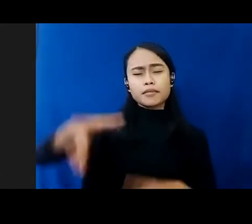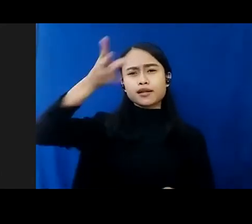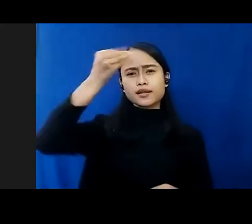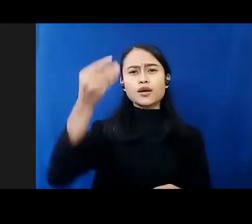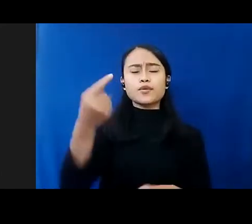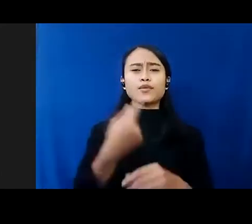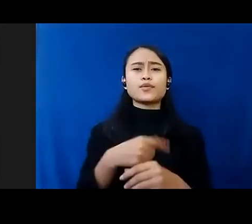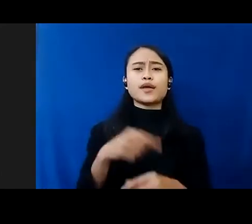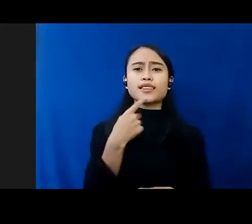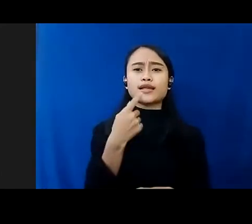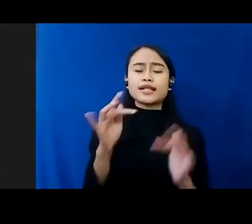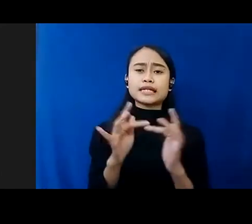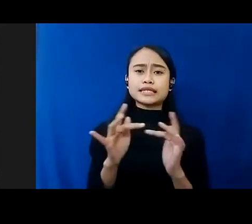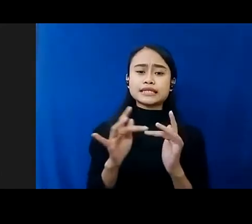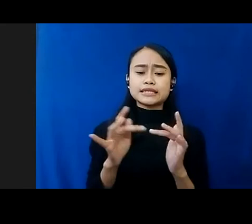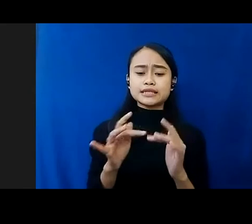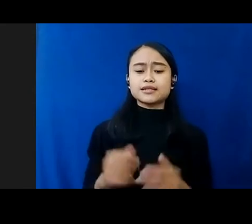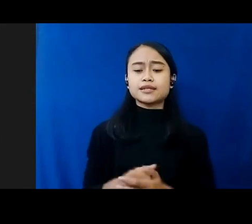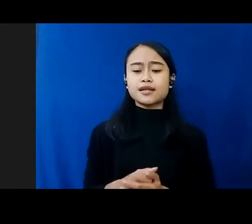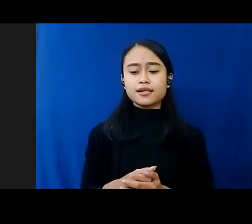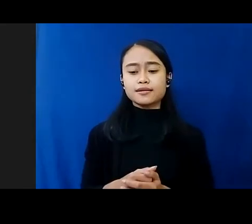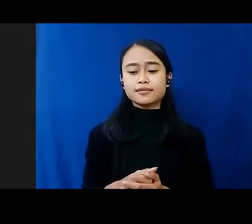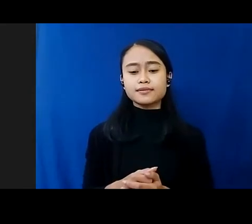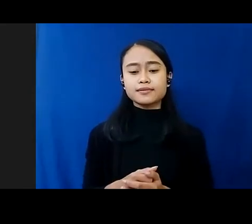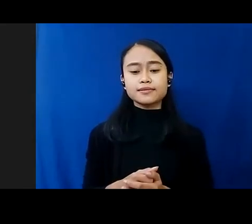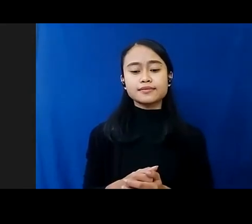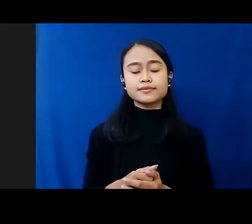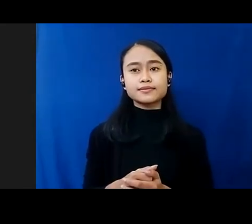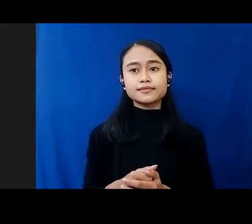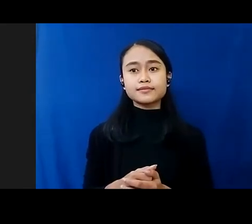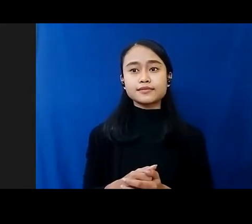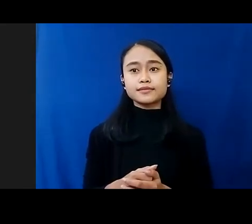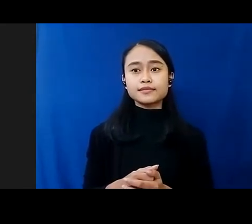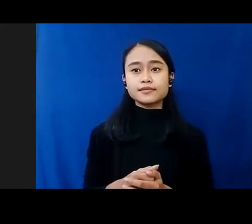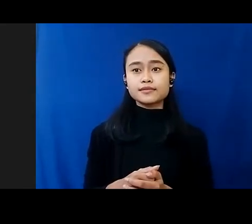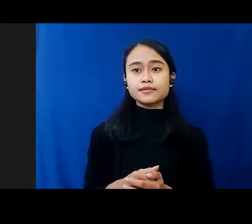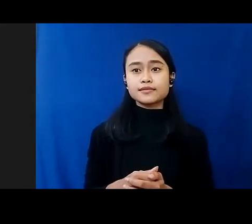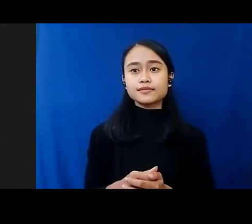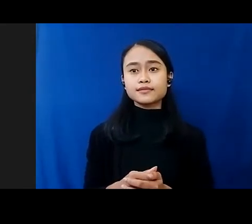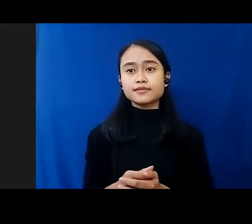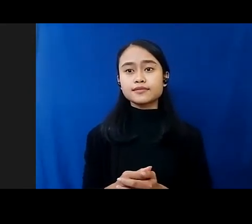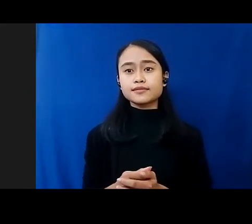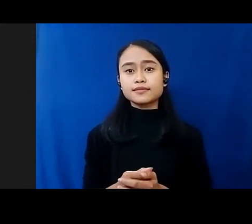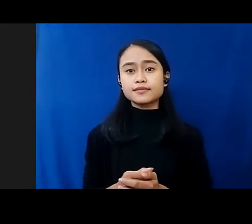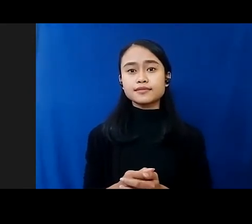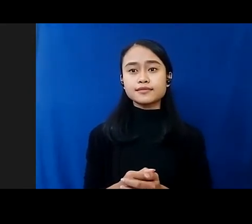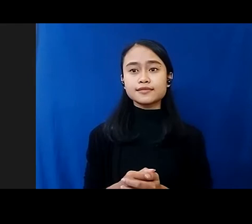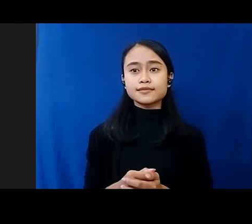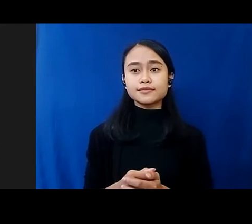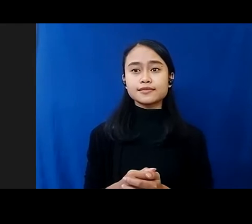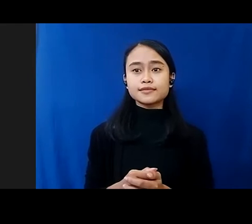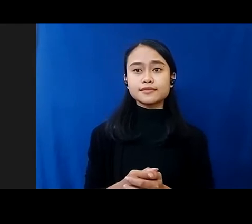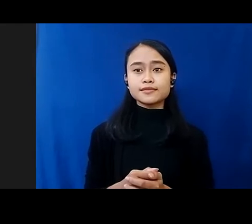Access To The Internet Is Not As Common Therefore People Think When They Get Information